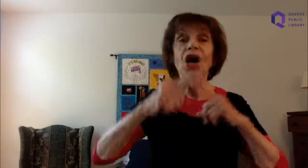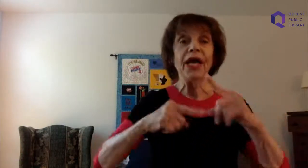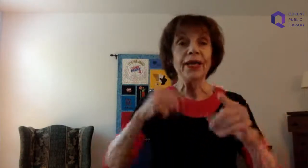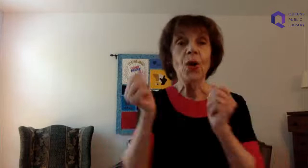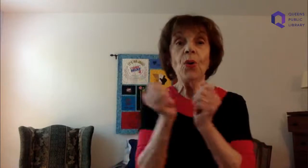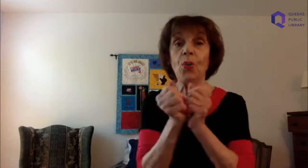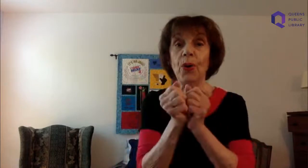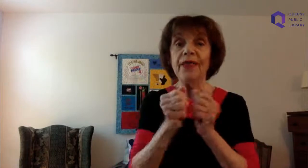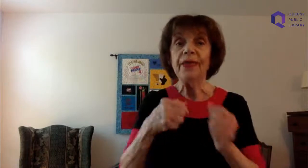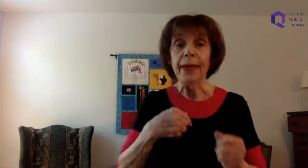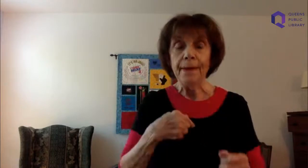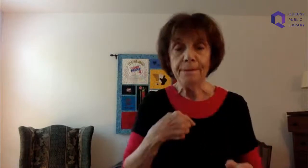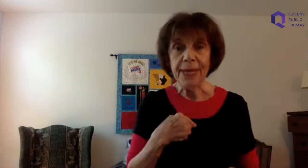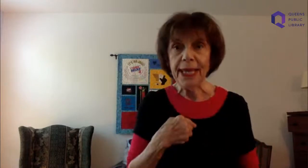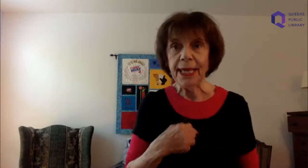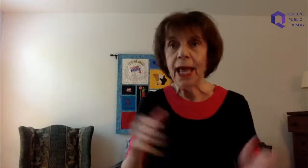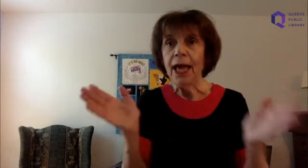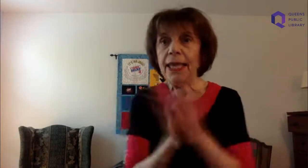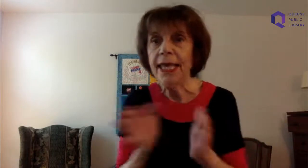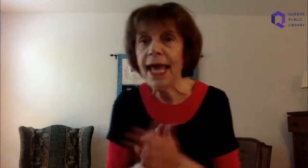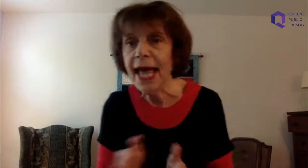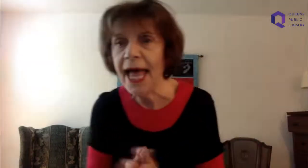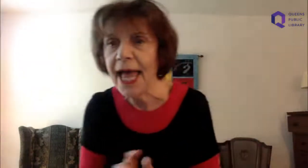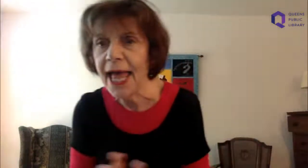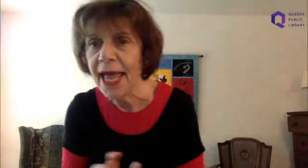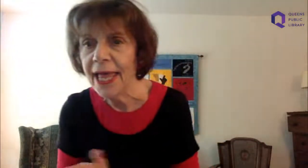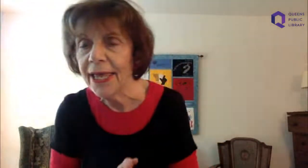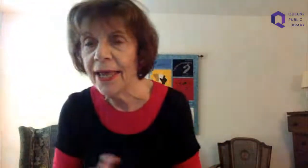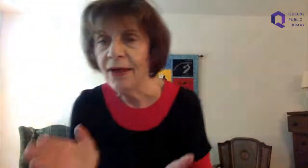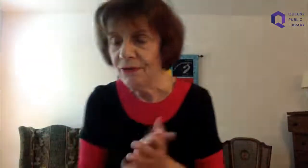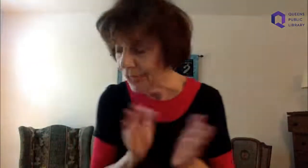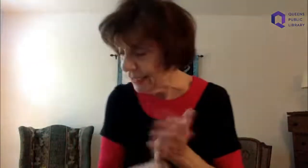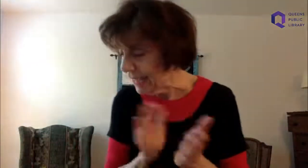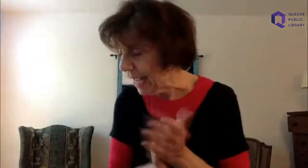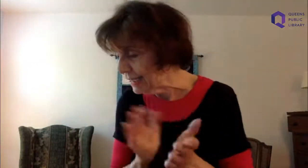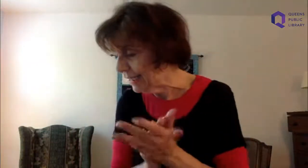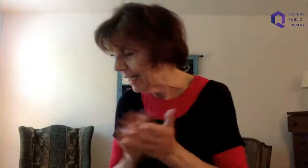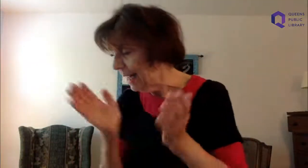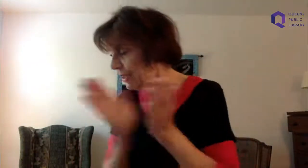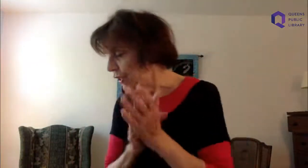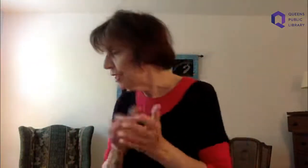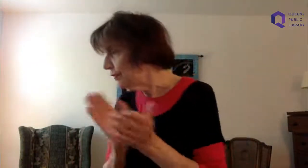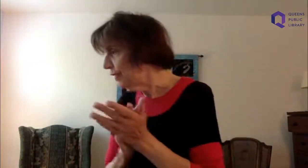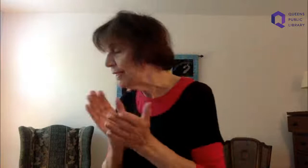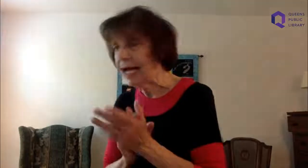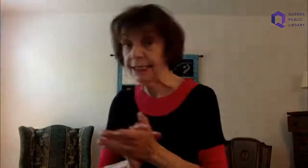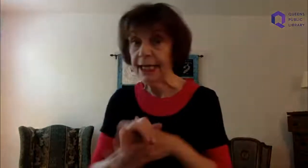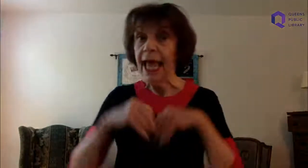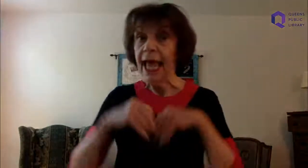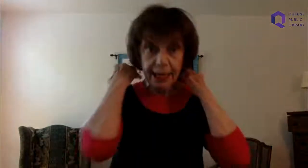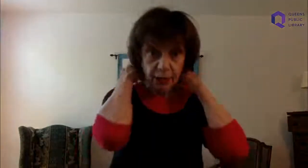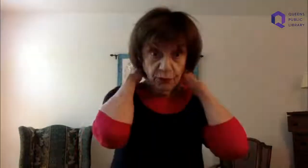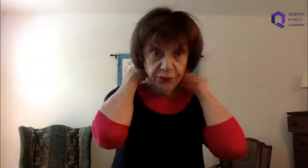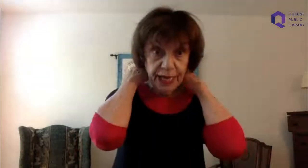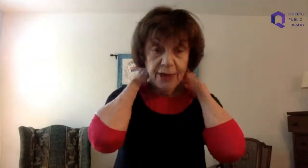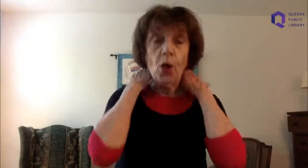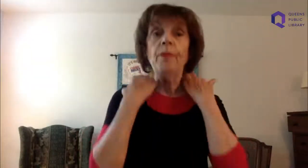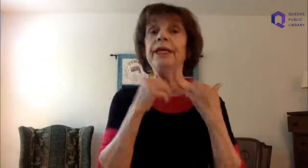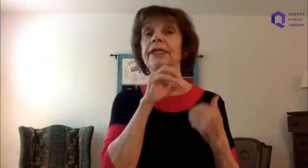sign with me? Yay! Fantastic. That's fantastic. And don't forget, all